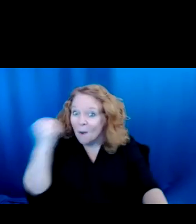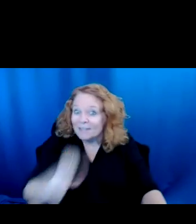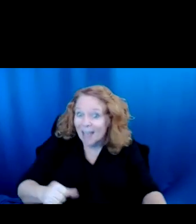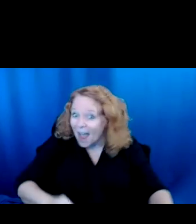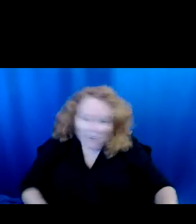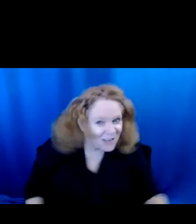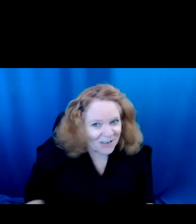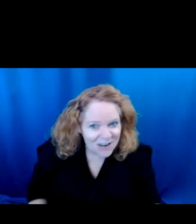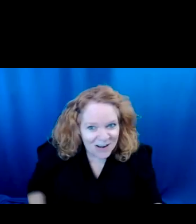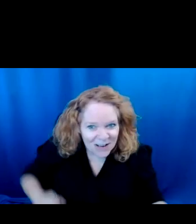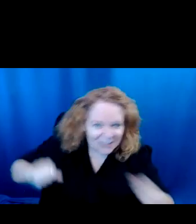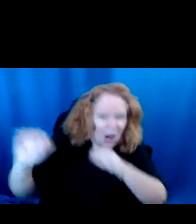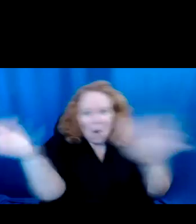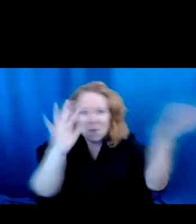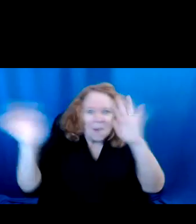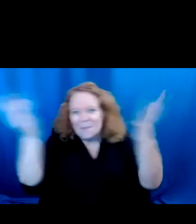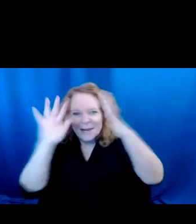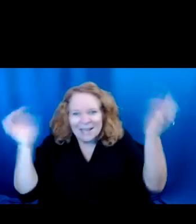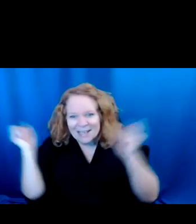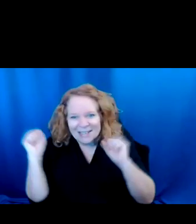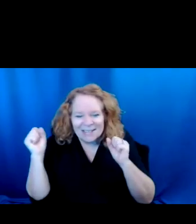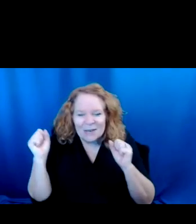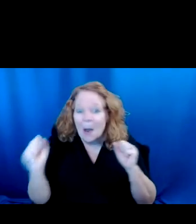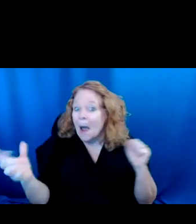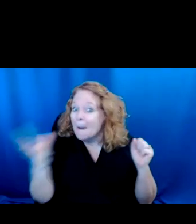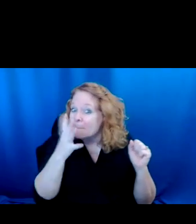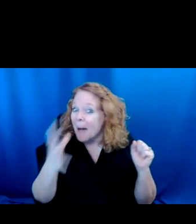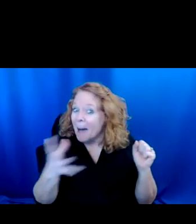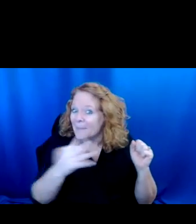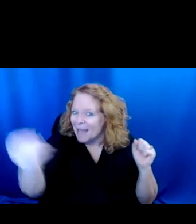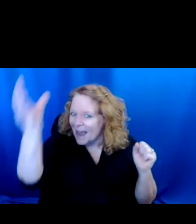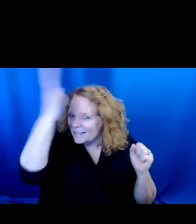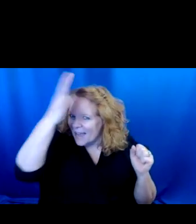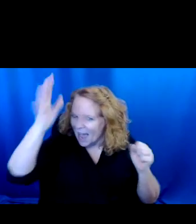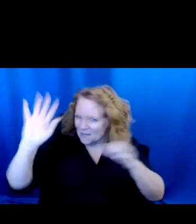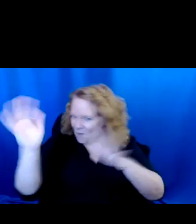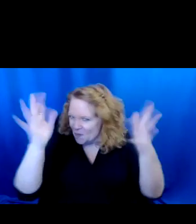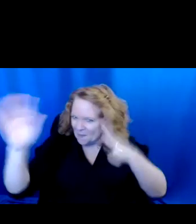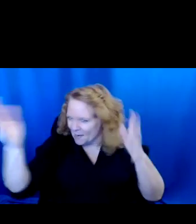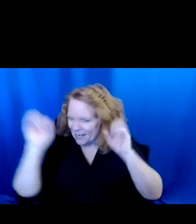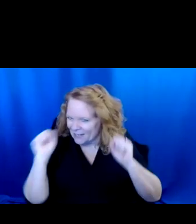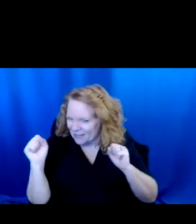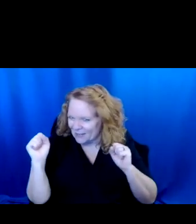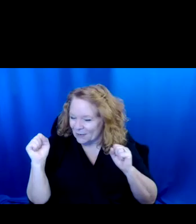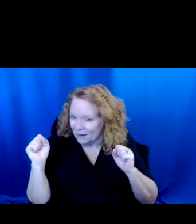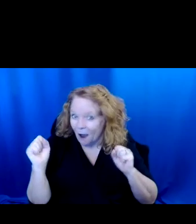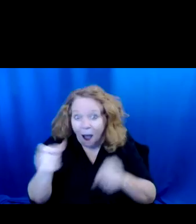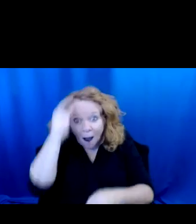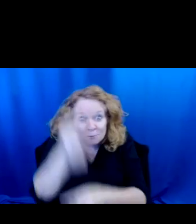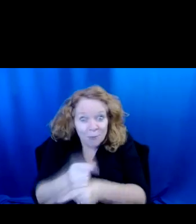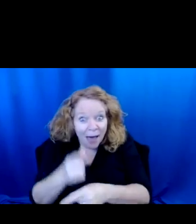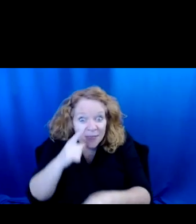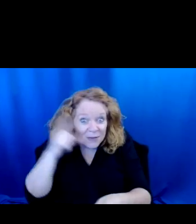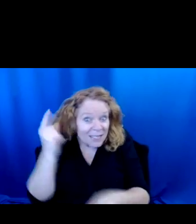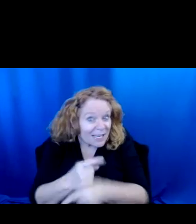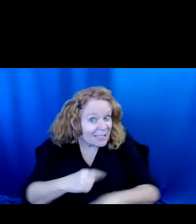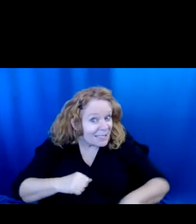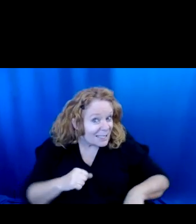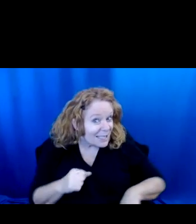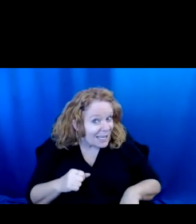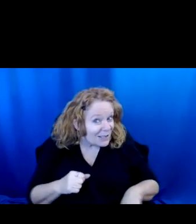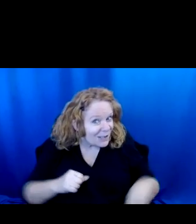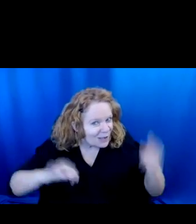whoopity-do! Mums and dads, whoopity-do! Brothers and sisters,